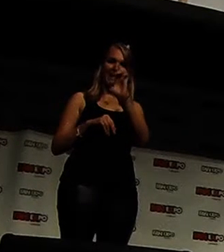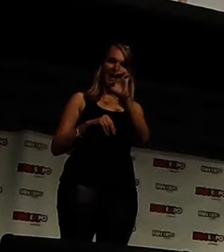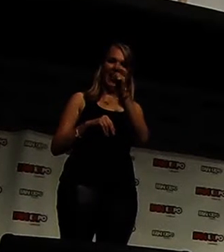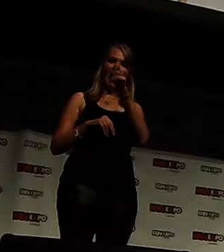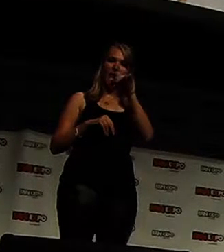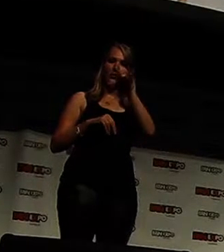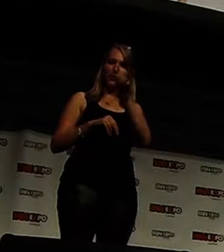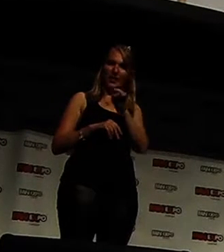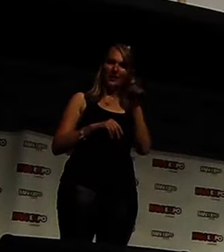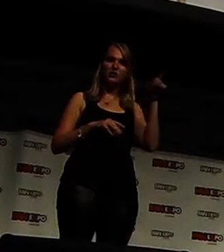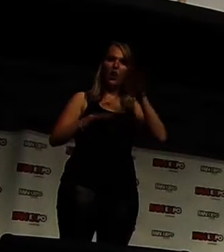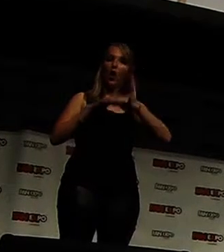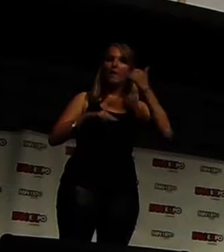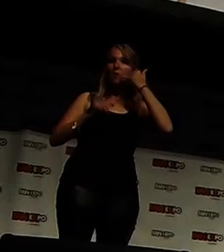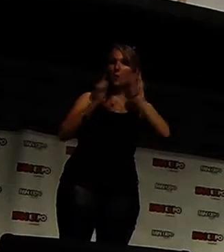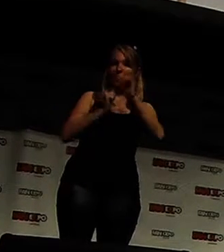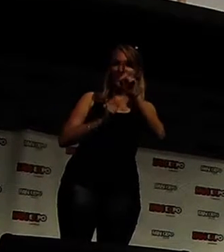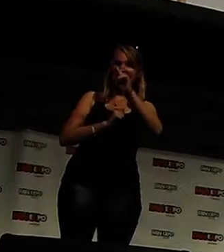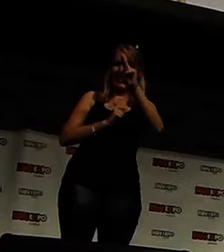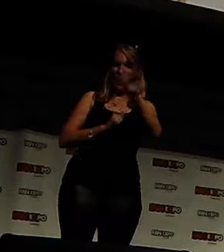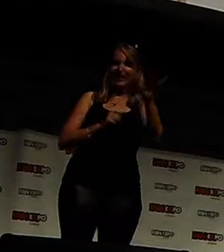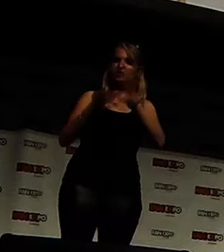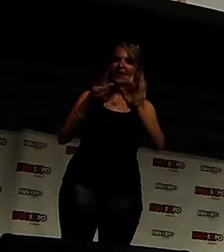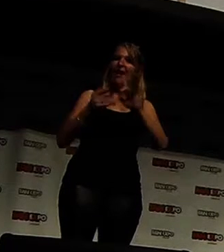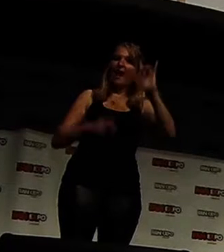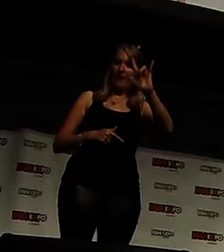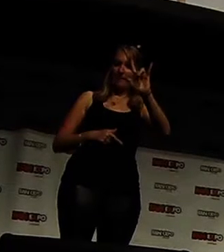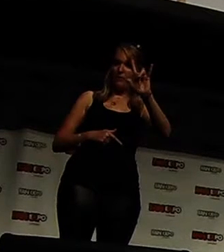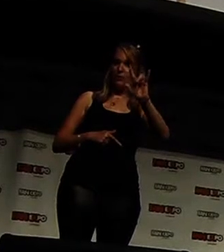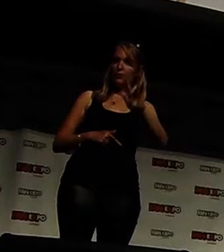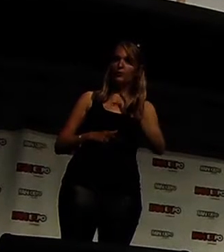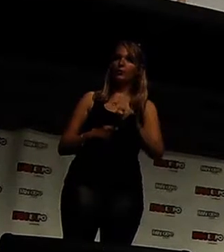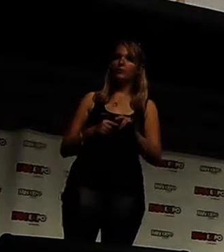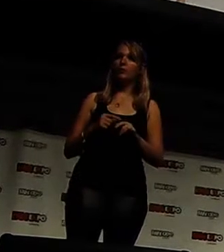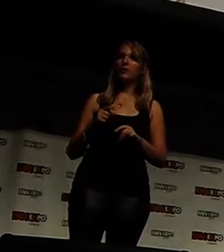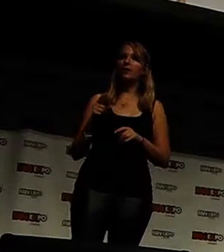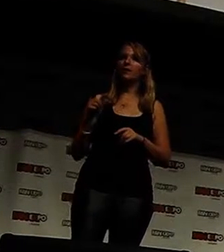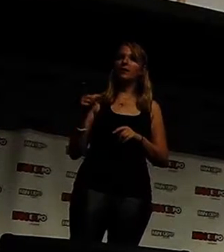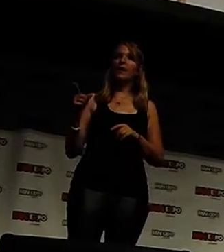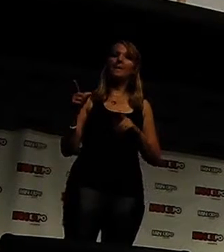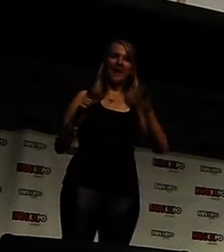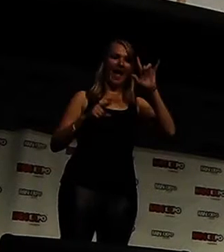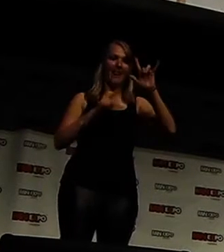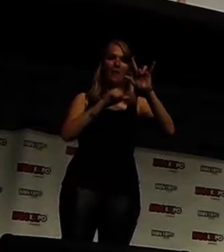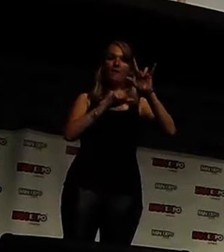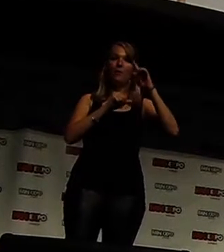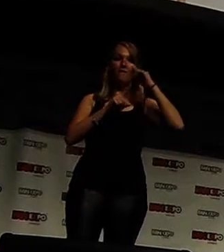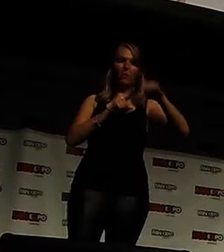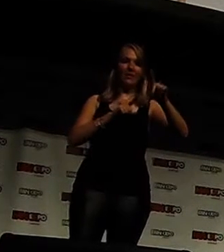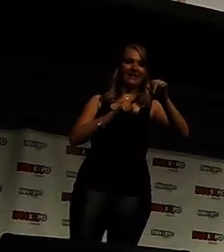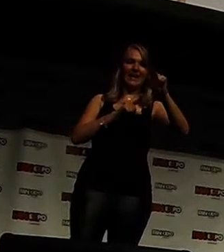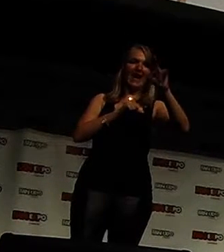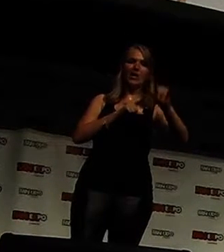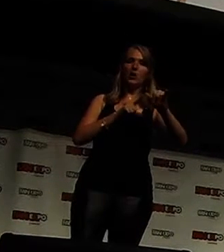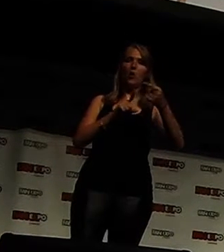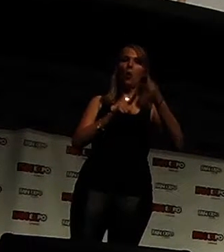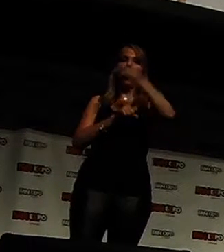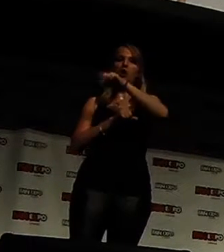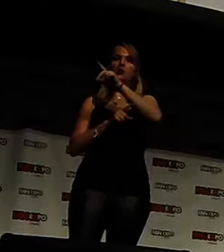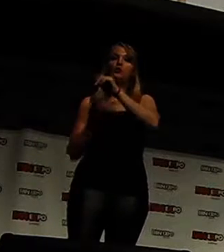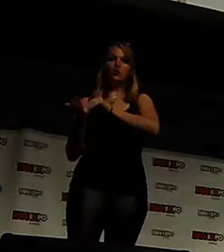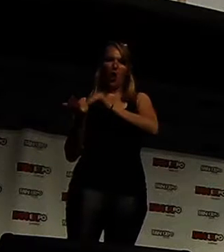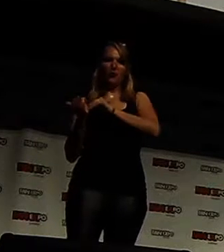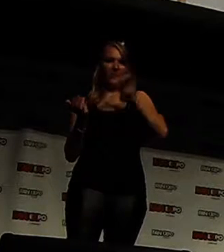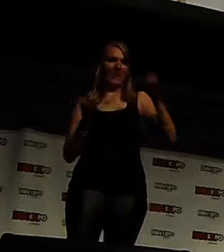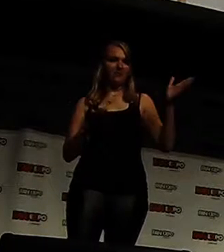Danny saying, I love you. Yes. However, there's another panel where you said that I love you was meant towards the doctor. In your personal opinion, do you think that I love